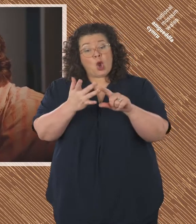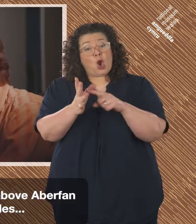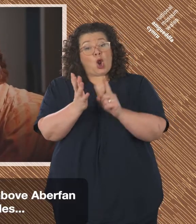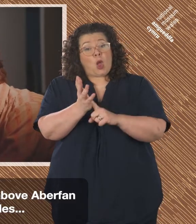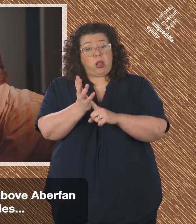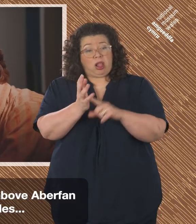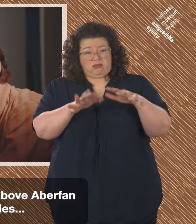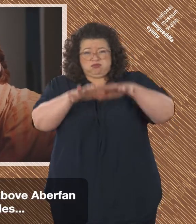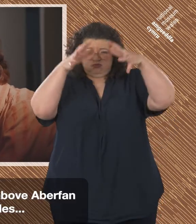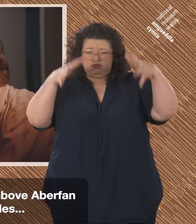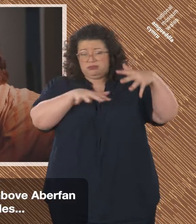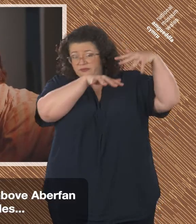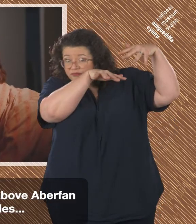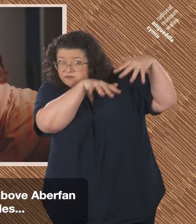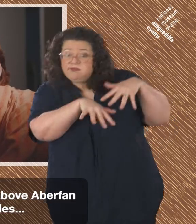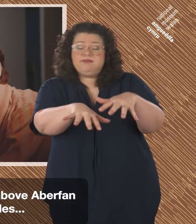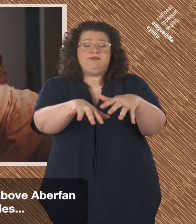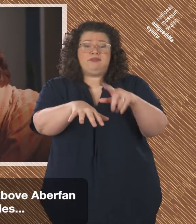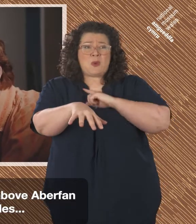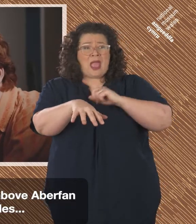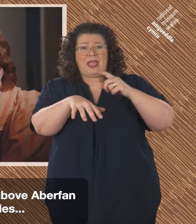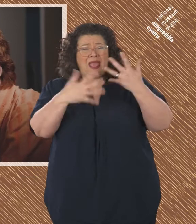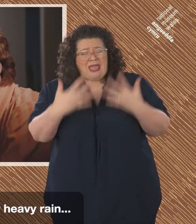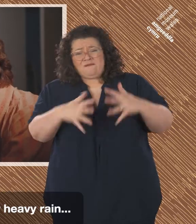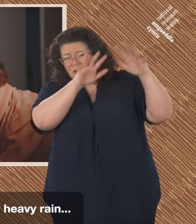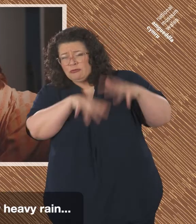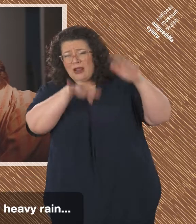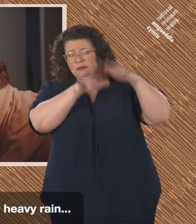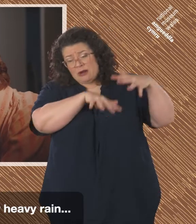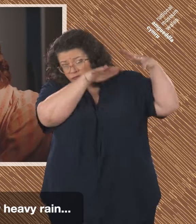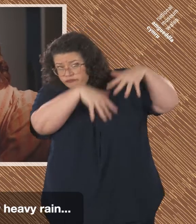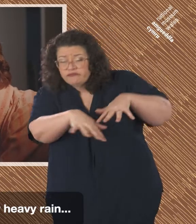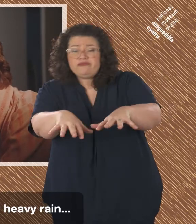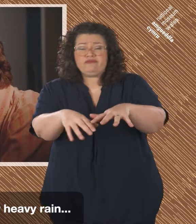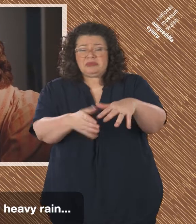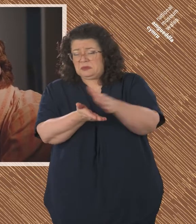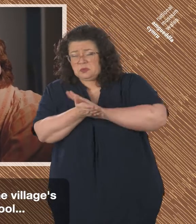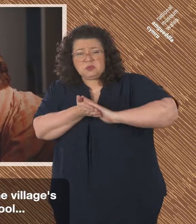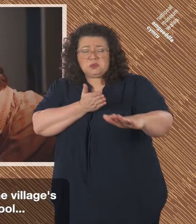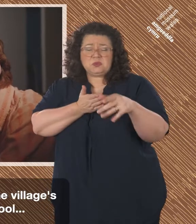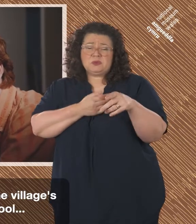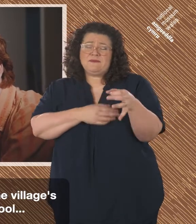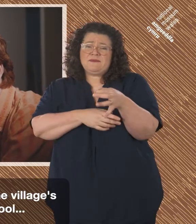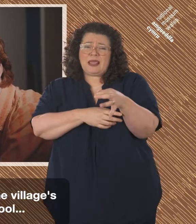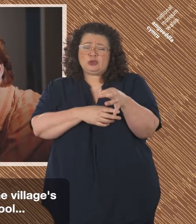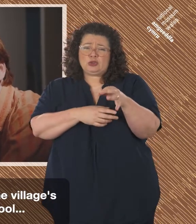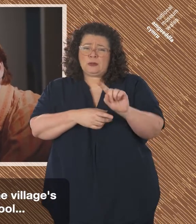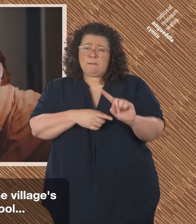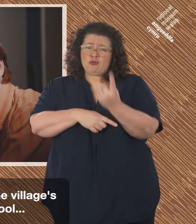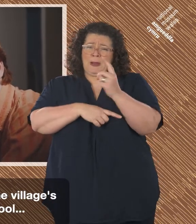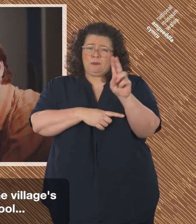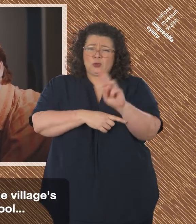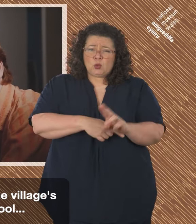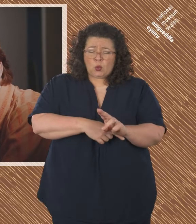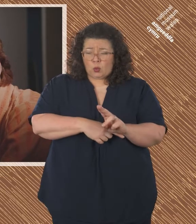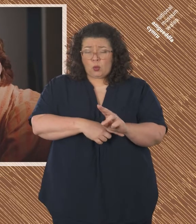One of the cold tips above Aberfan in South Wales had collapsed after heavy rain and landed on the village's